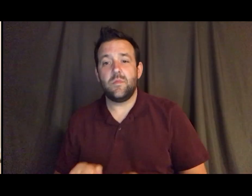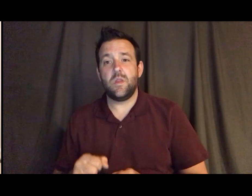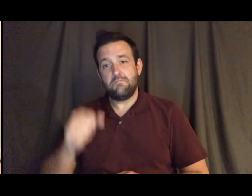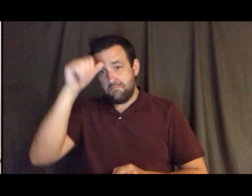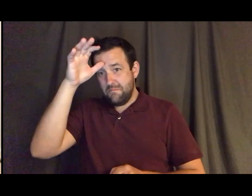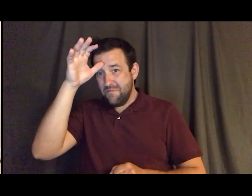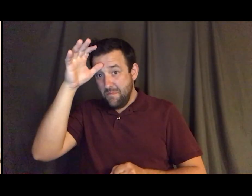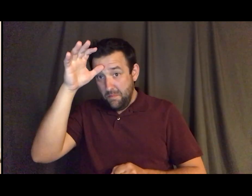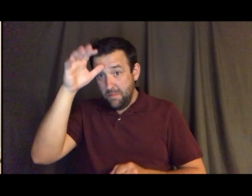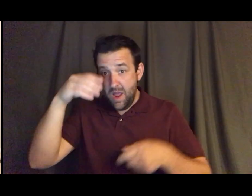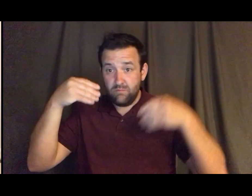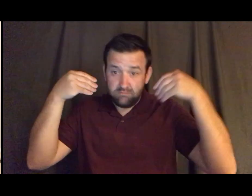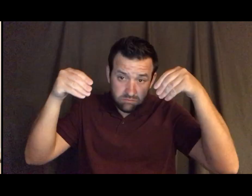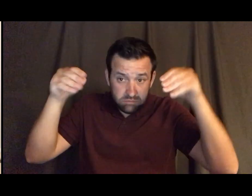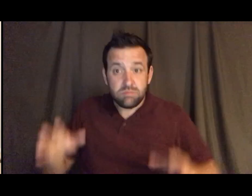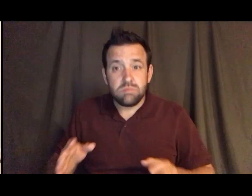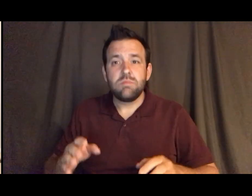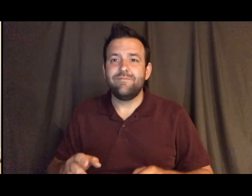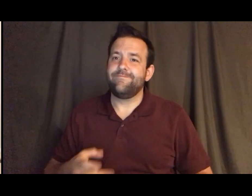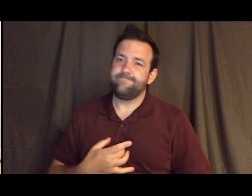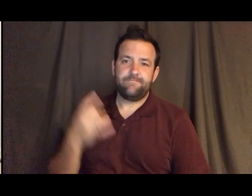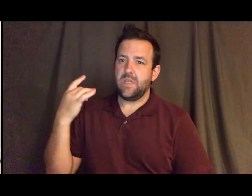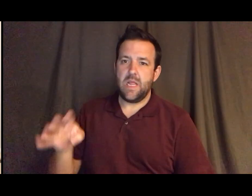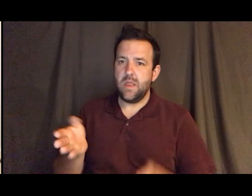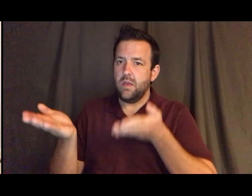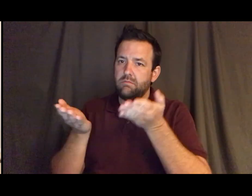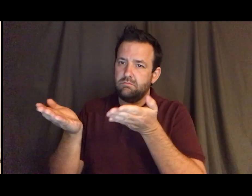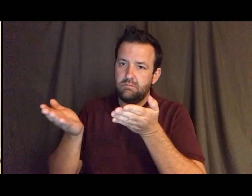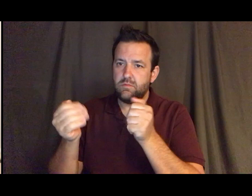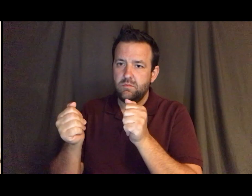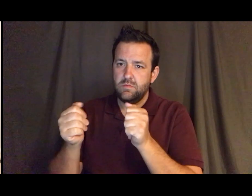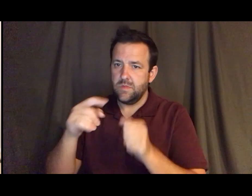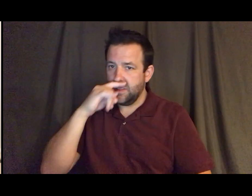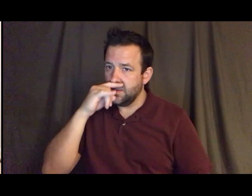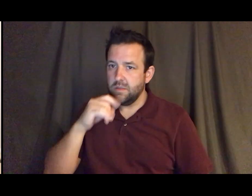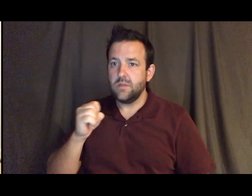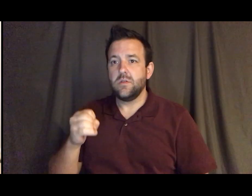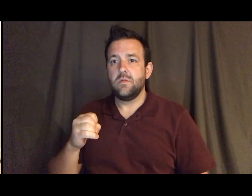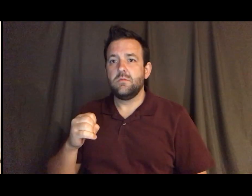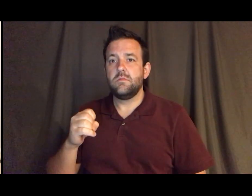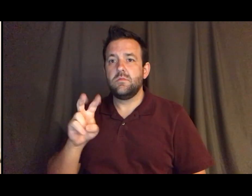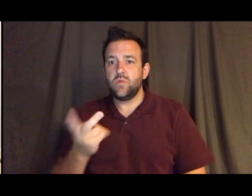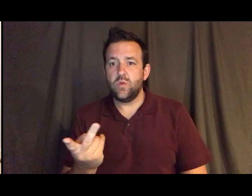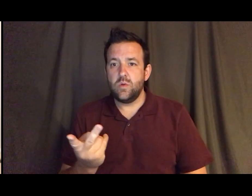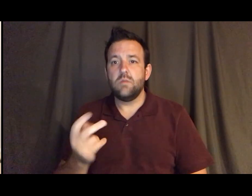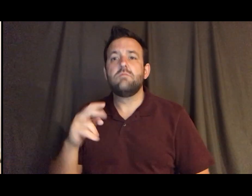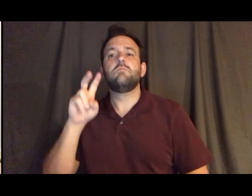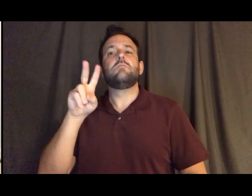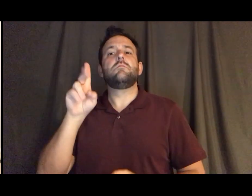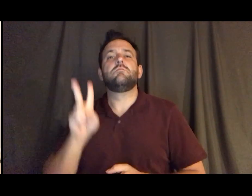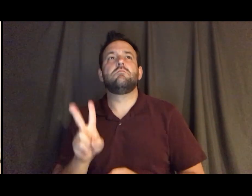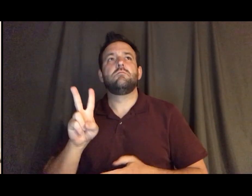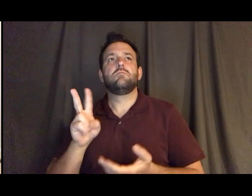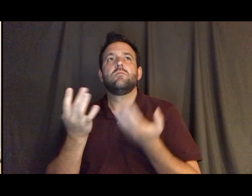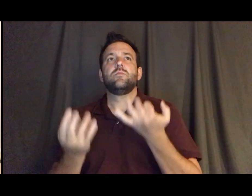didn't like serving kids. So they waited 5 minutes, 10 minutes, 15 minutes.